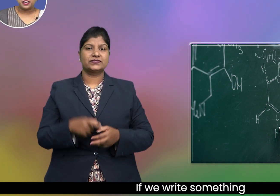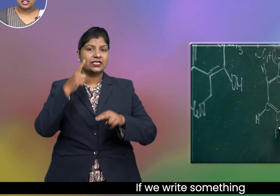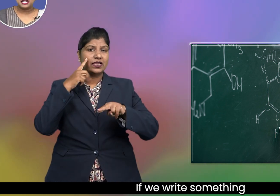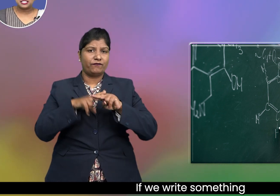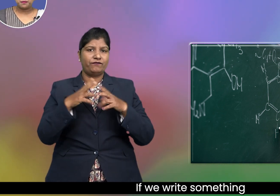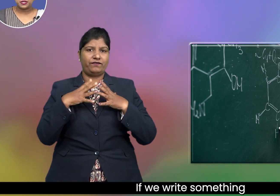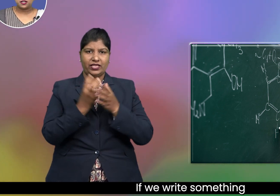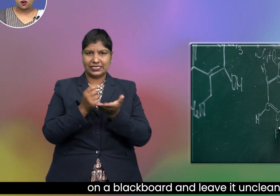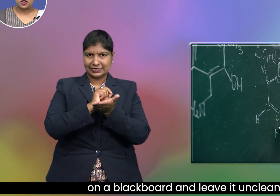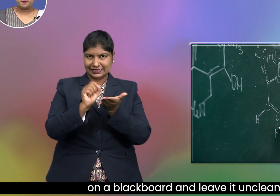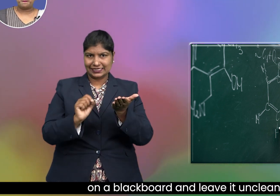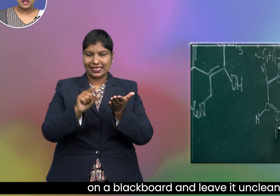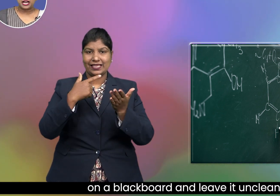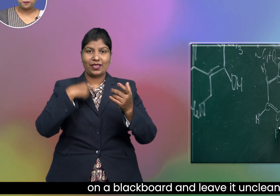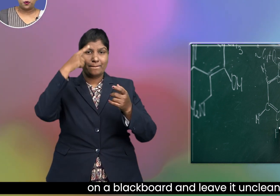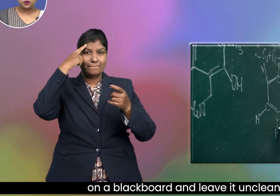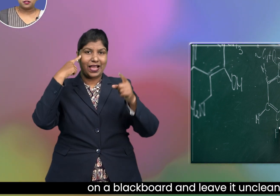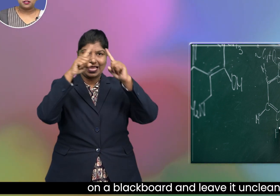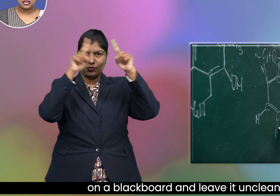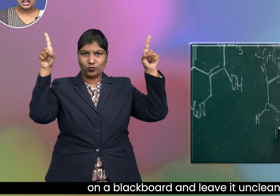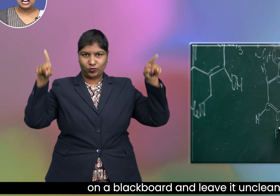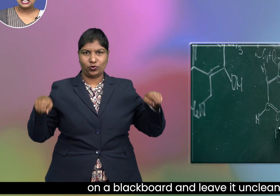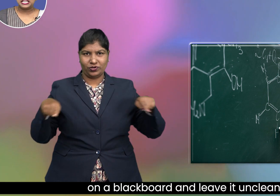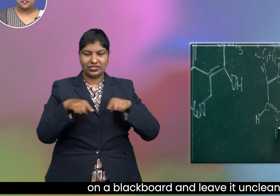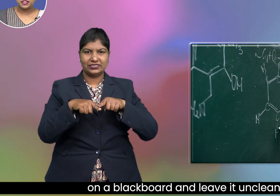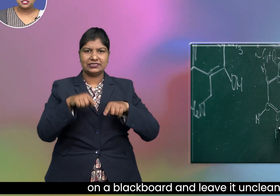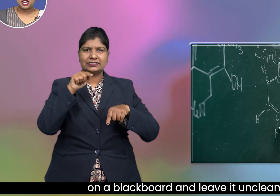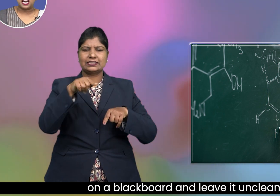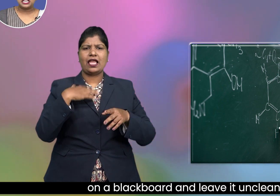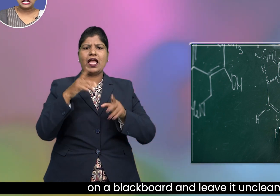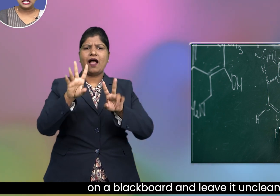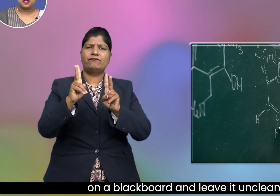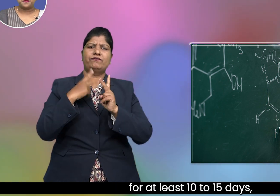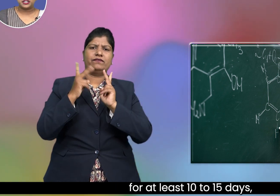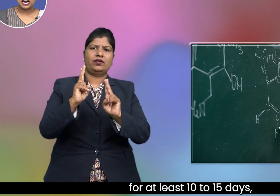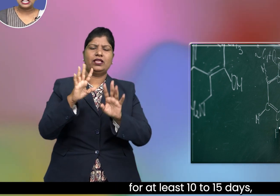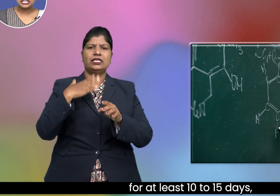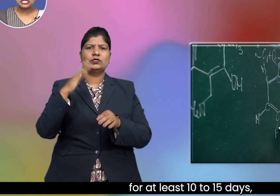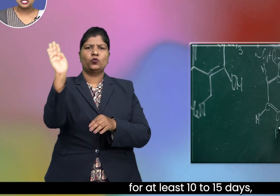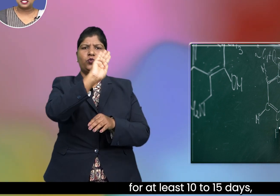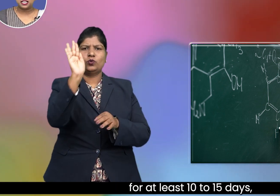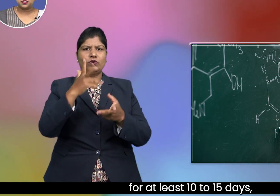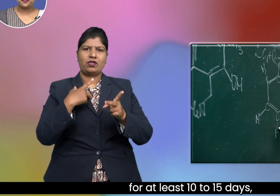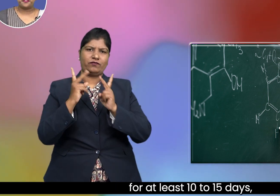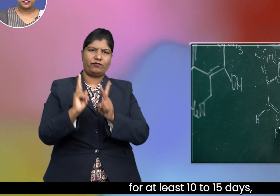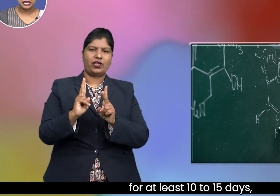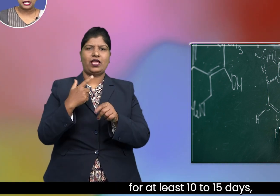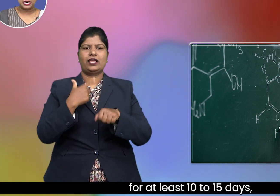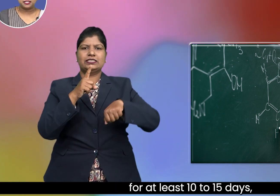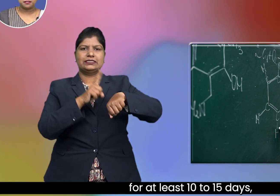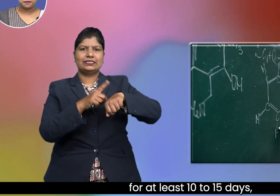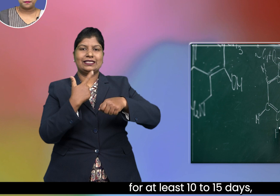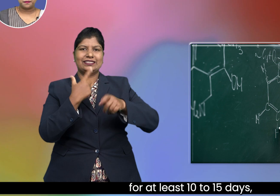If we write something on a blackboard and leave it uncleaned for at least 10 to